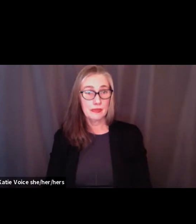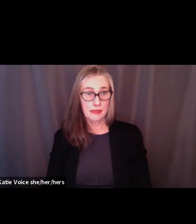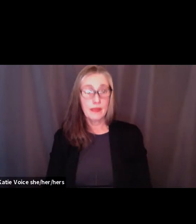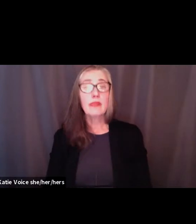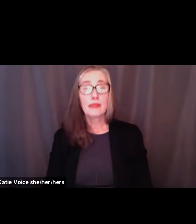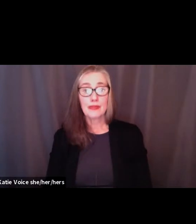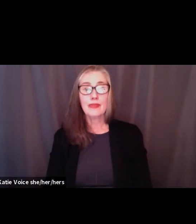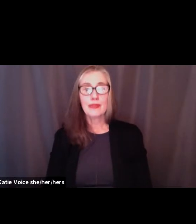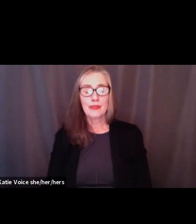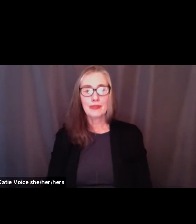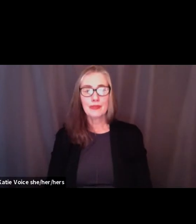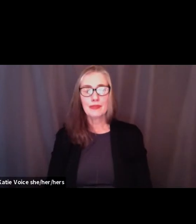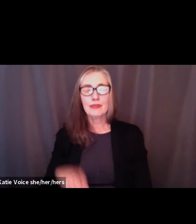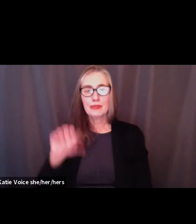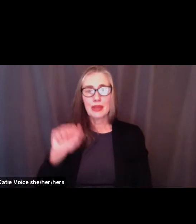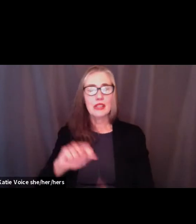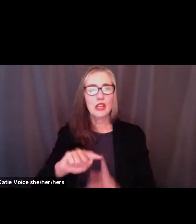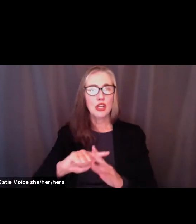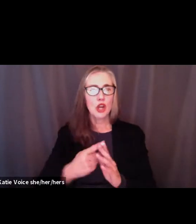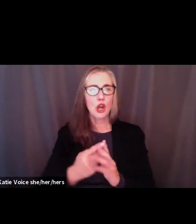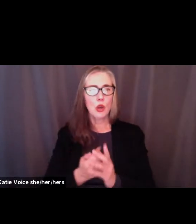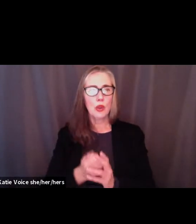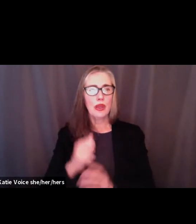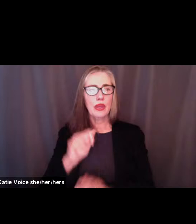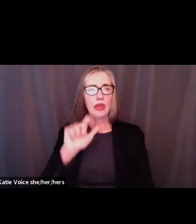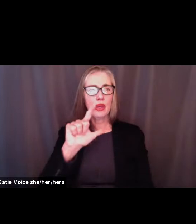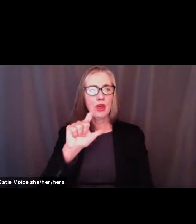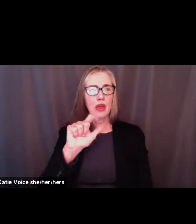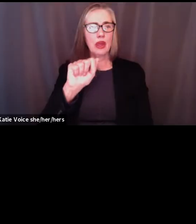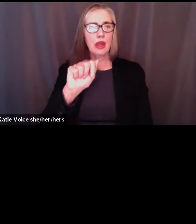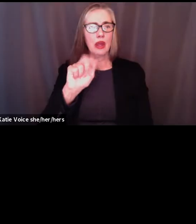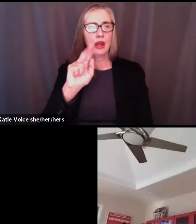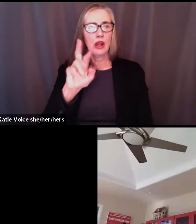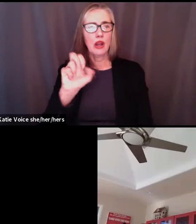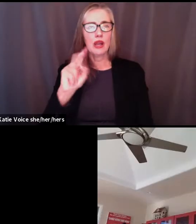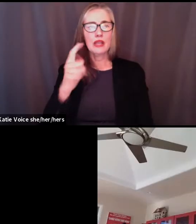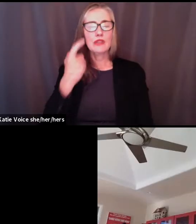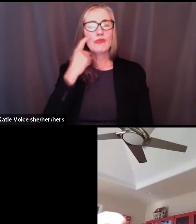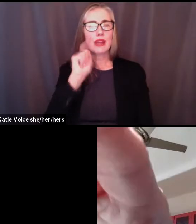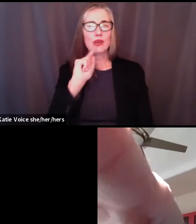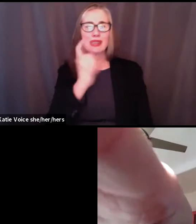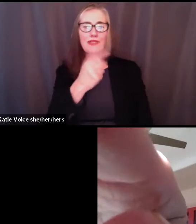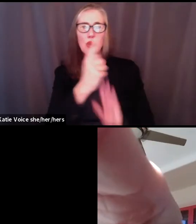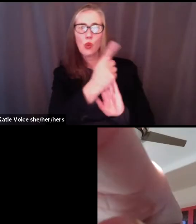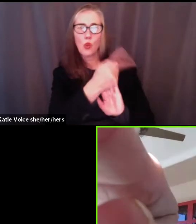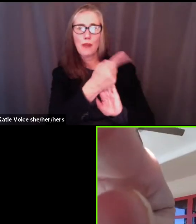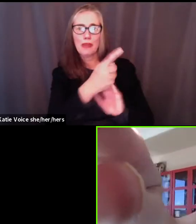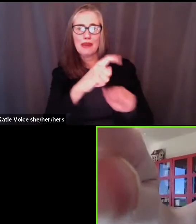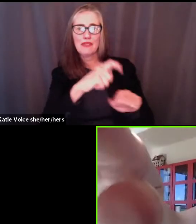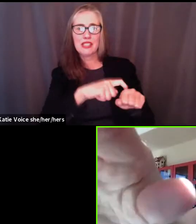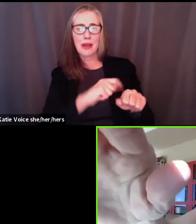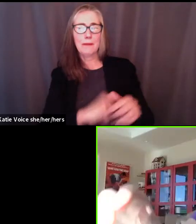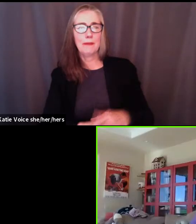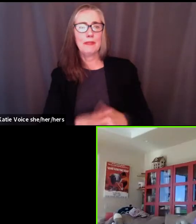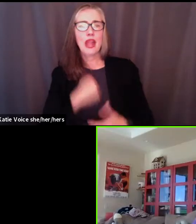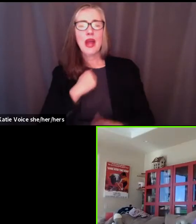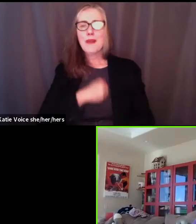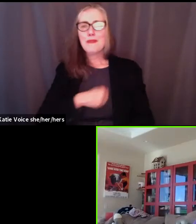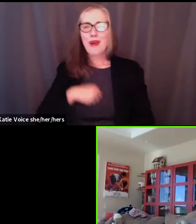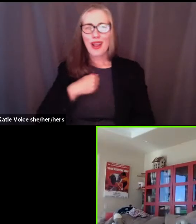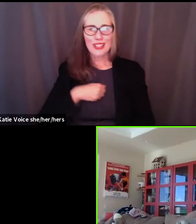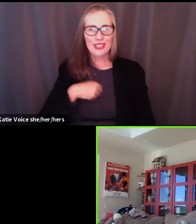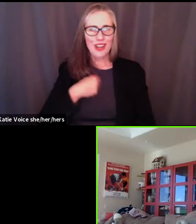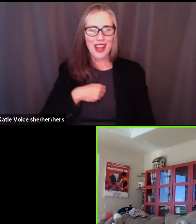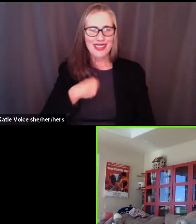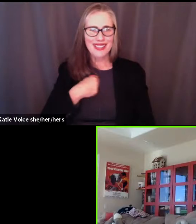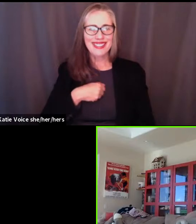Yes. Okay. Start with Lauren. Lauren, you are recognized for 1 minute. I apologize. This is maybe